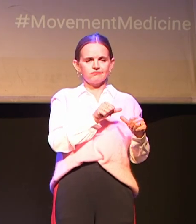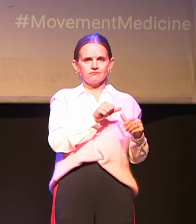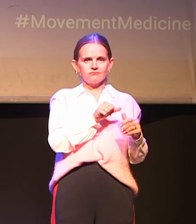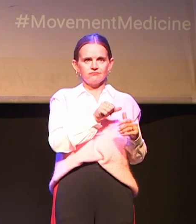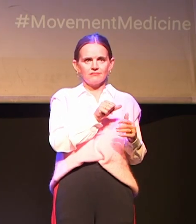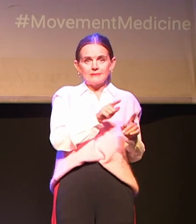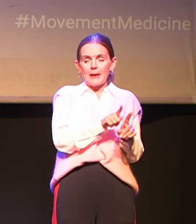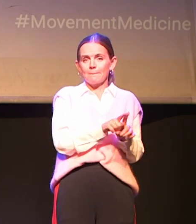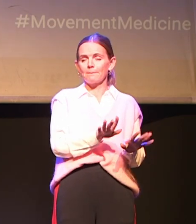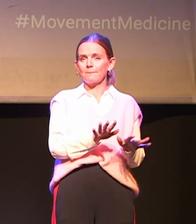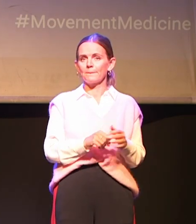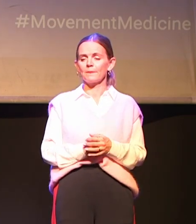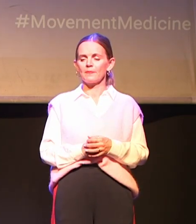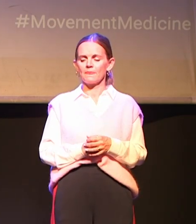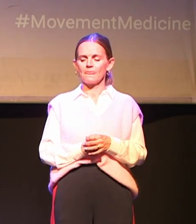way.